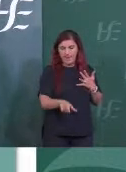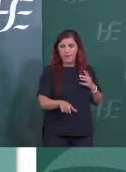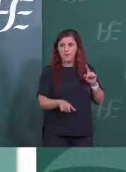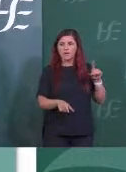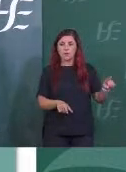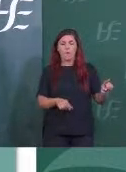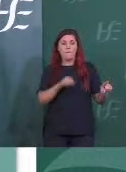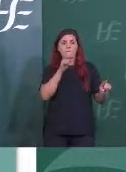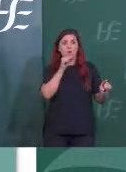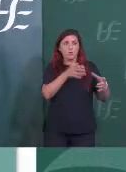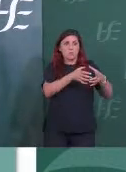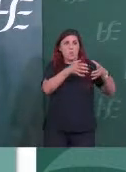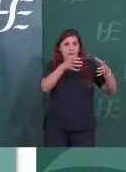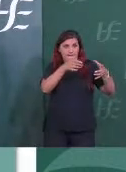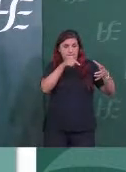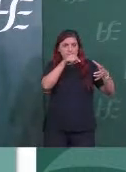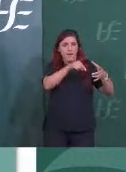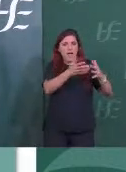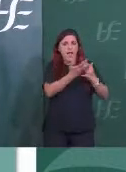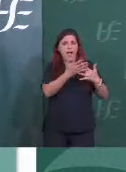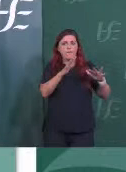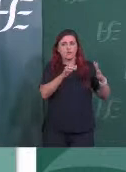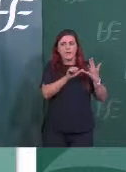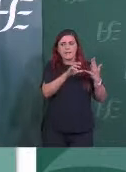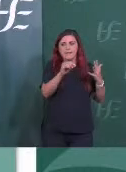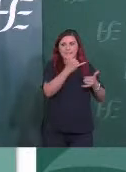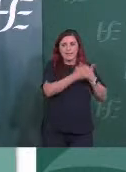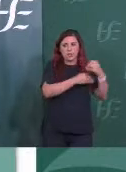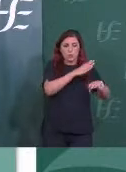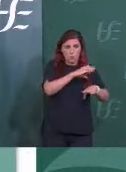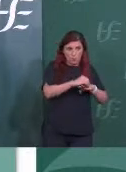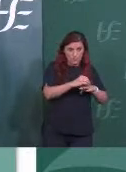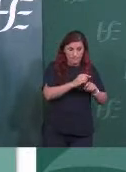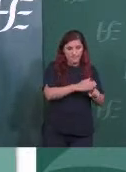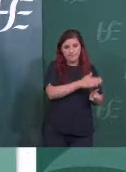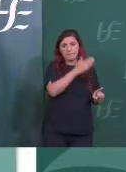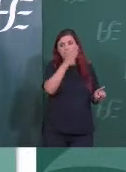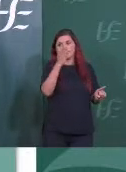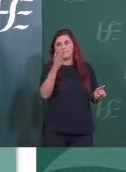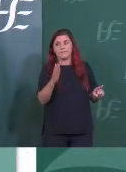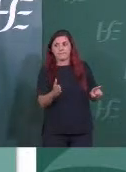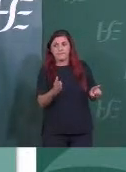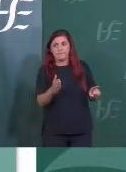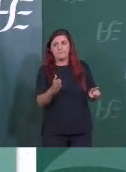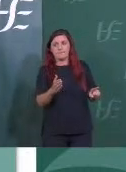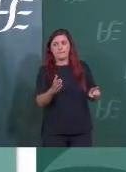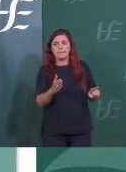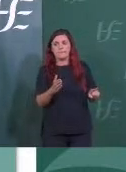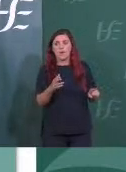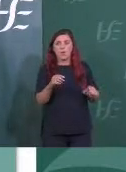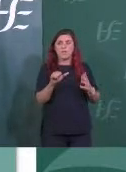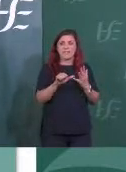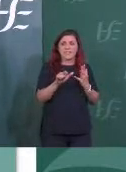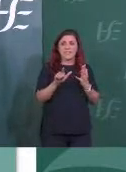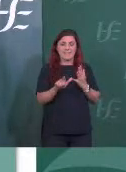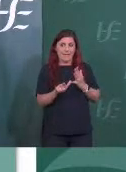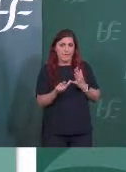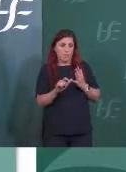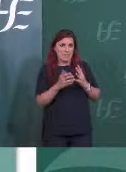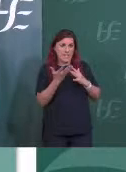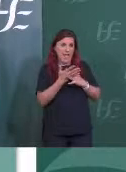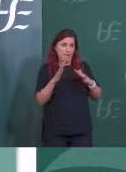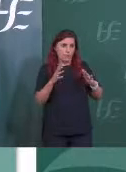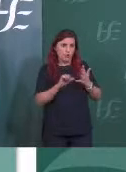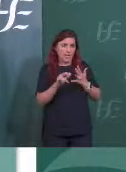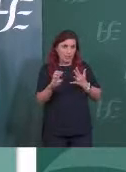average age was 60 years of age. In the second wave, which was less severe, smaller number of cases, it was 67. In